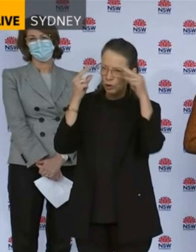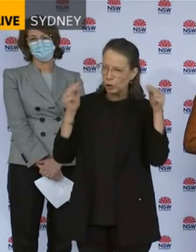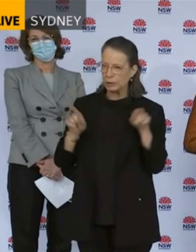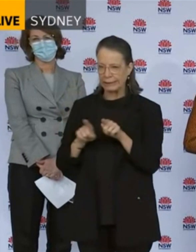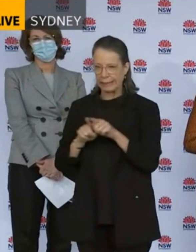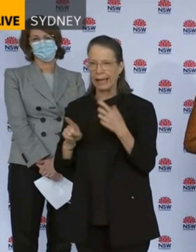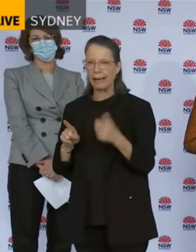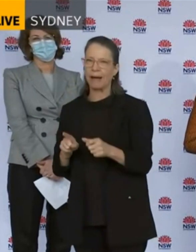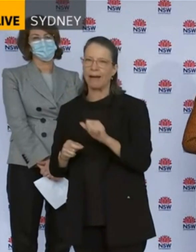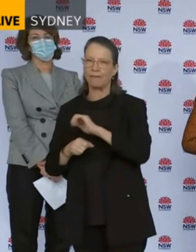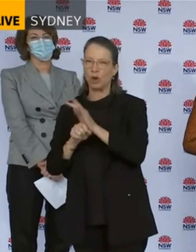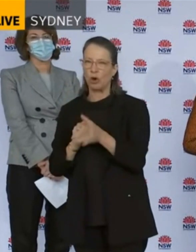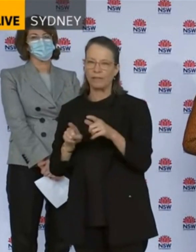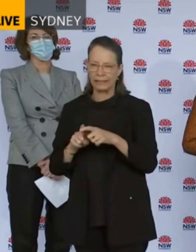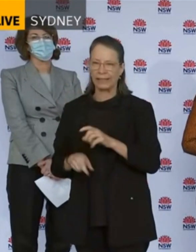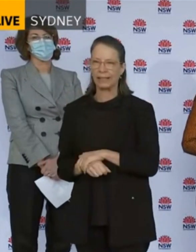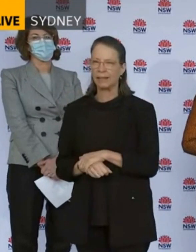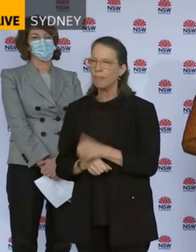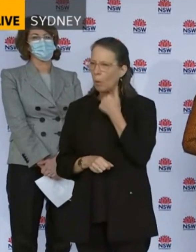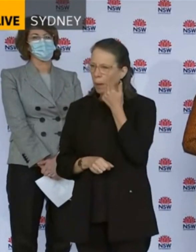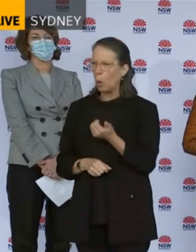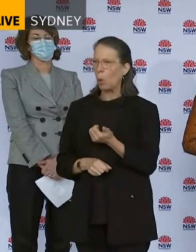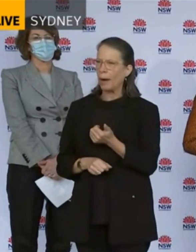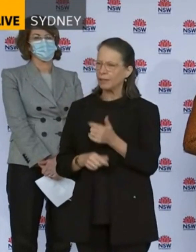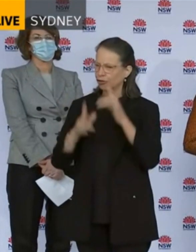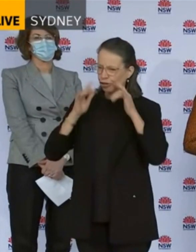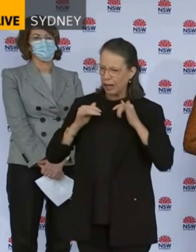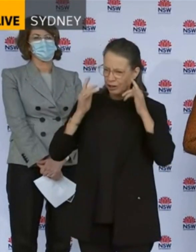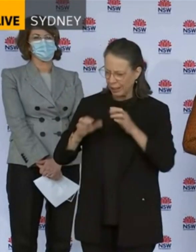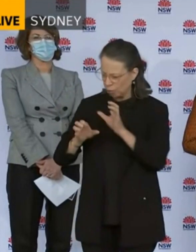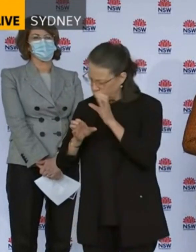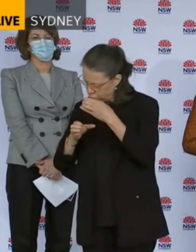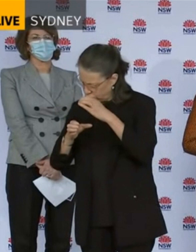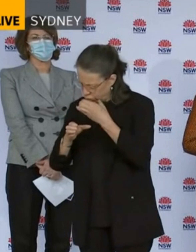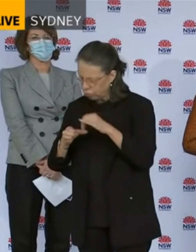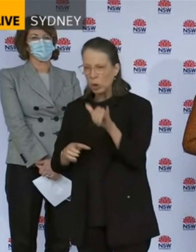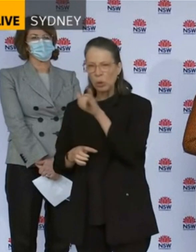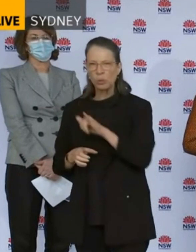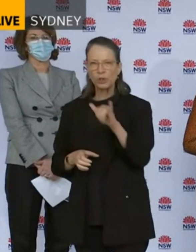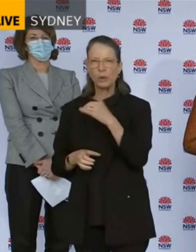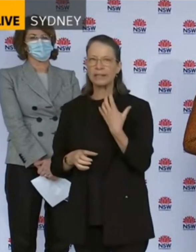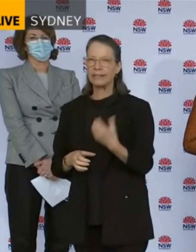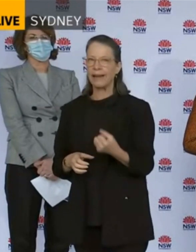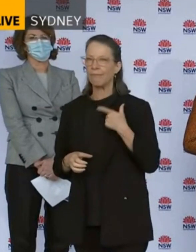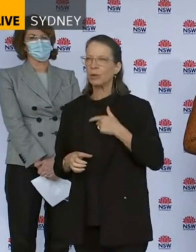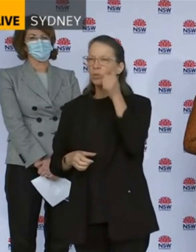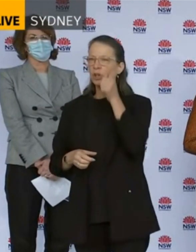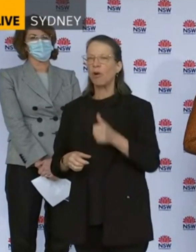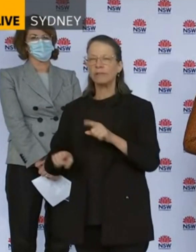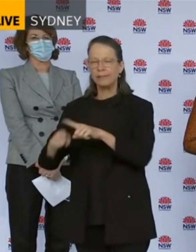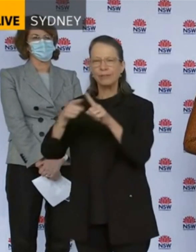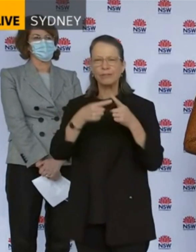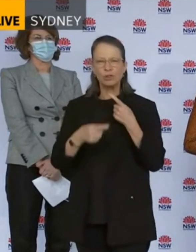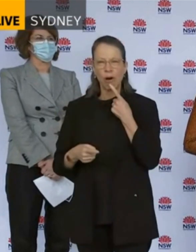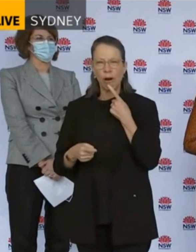case associated with the cluster, and because when you're dealing with a cluster of this nature, we know that there are other strains